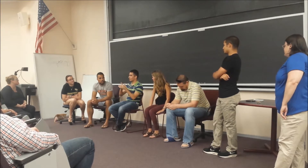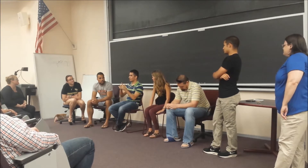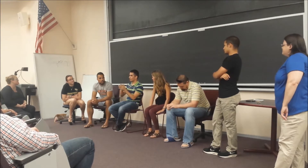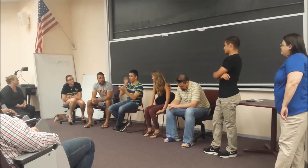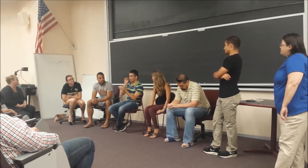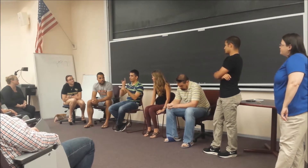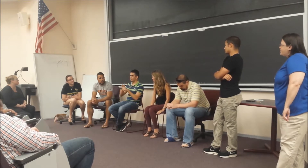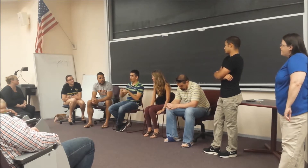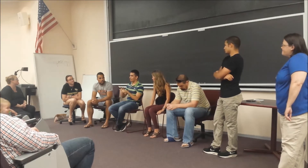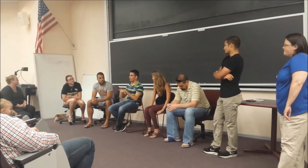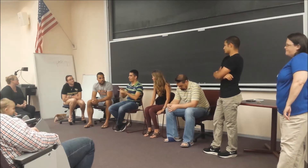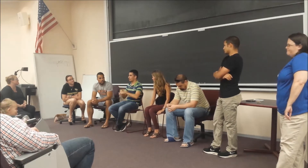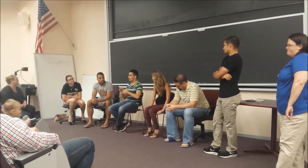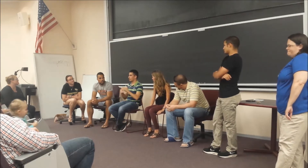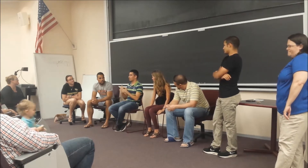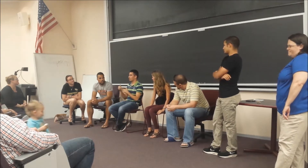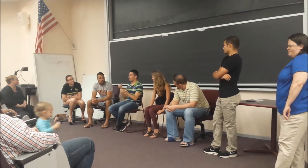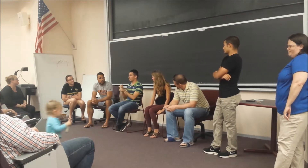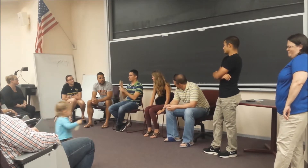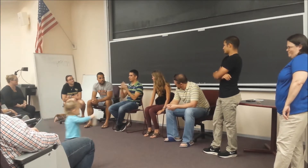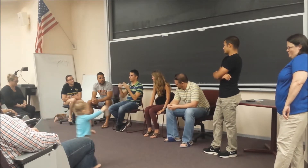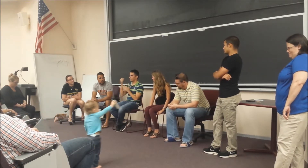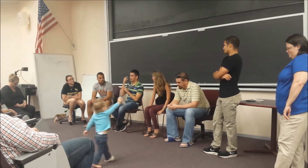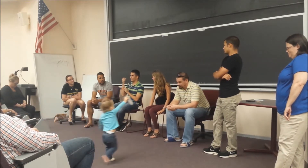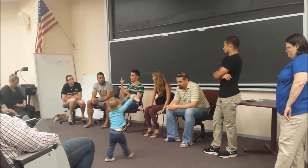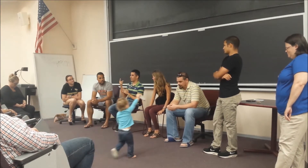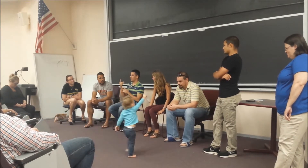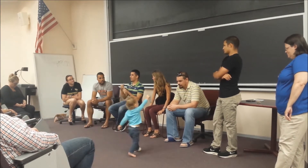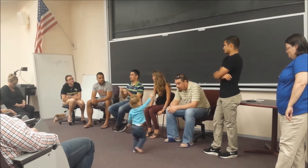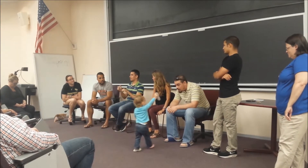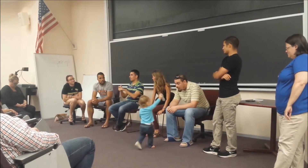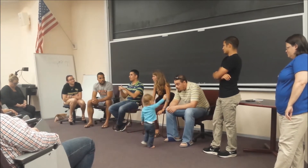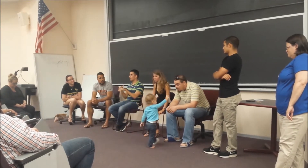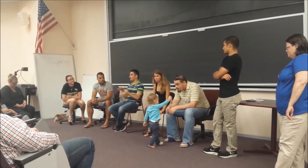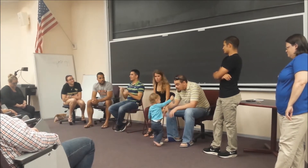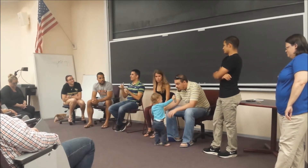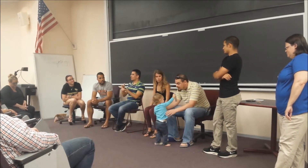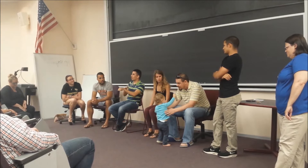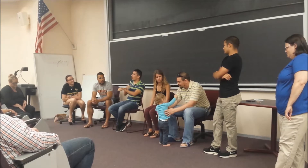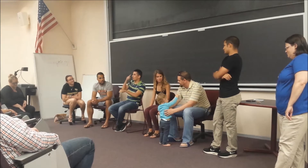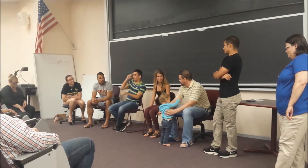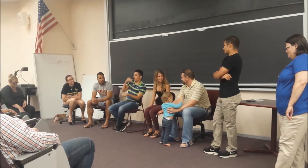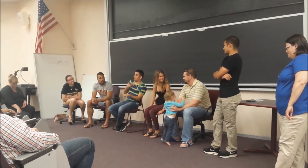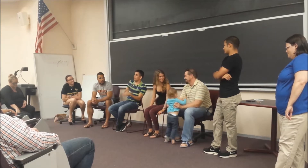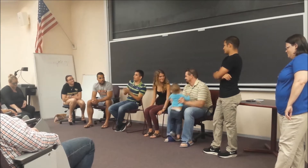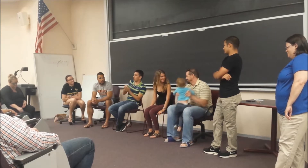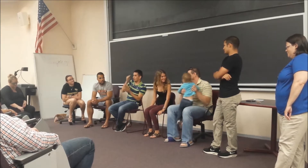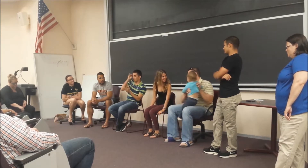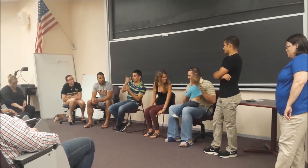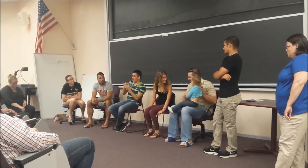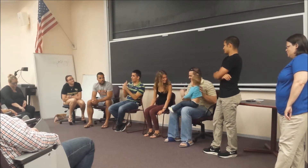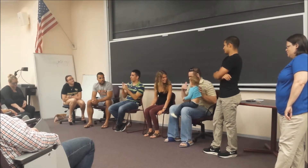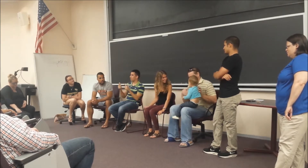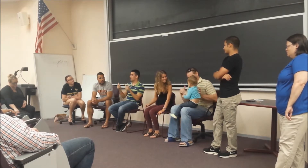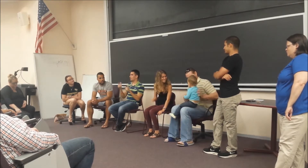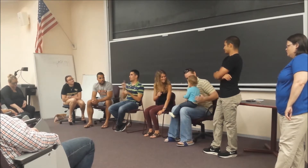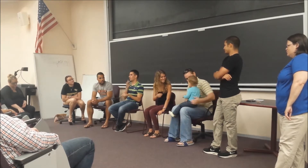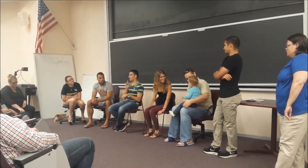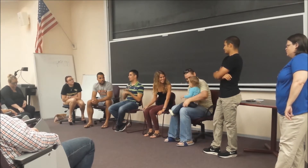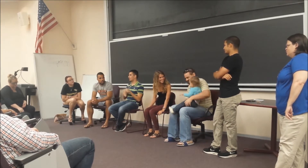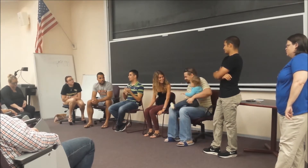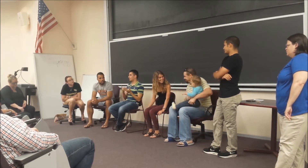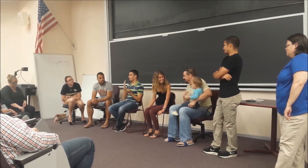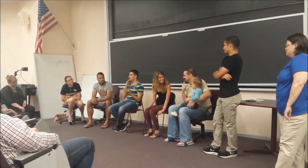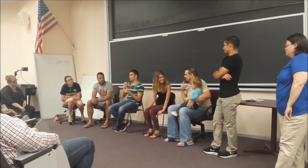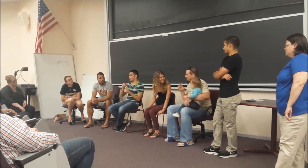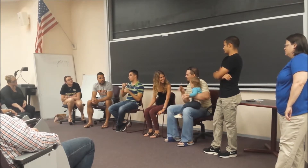They were starting to learn vocabularies, and I guess some understand it, but it takes longer for me to learn that language